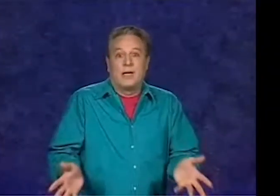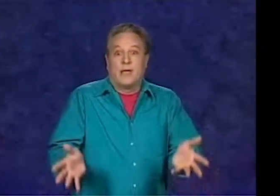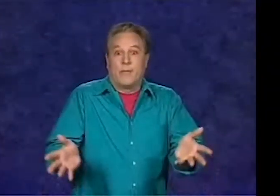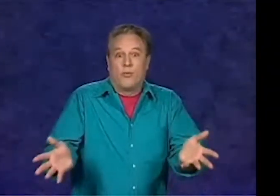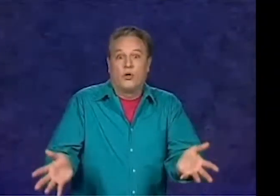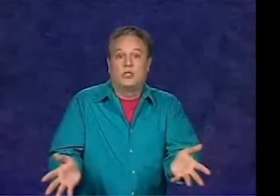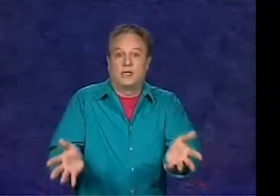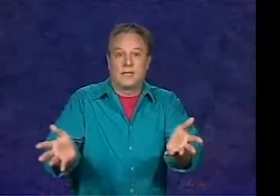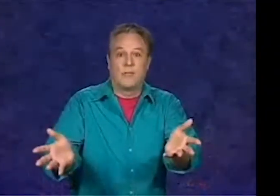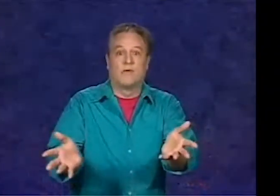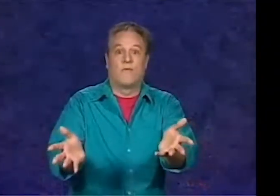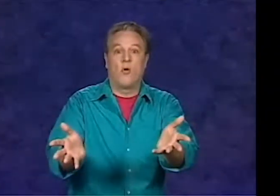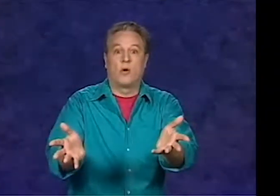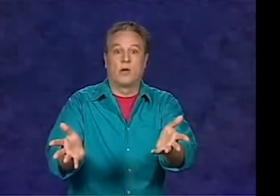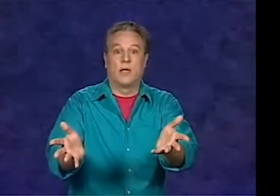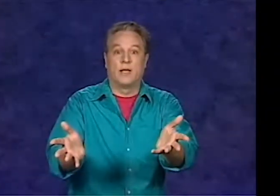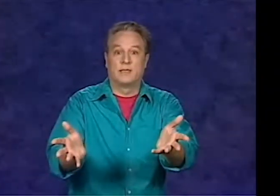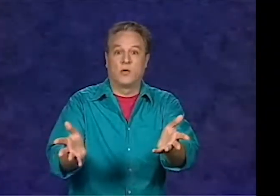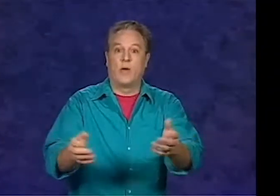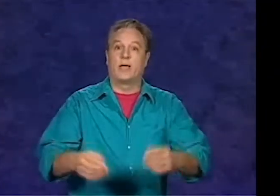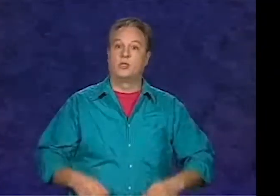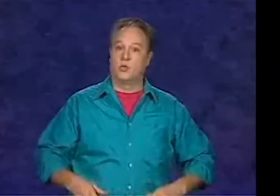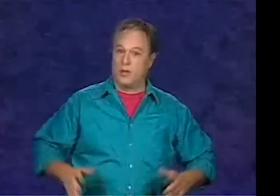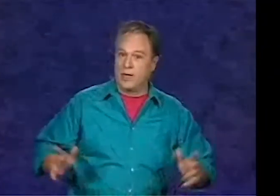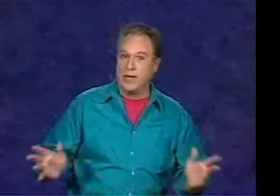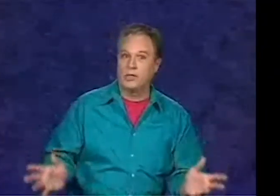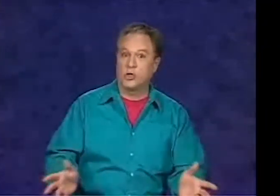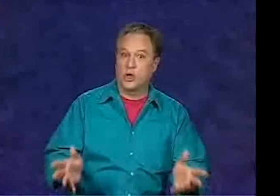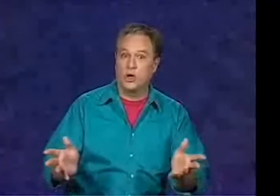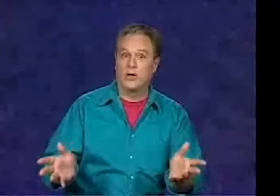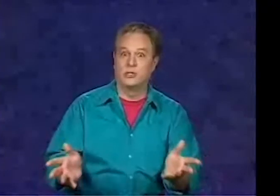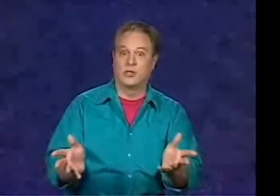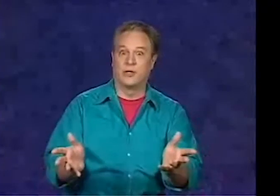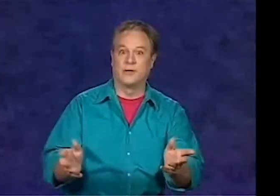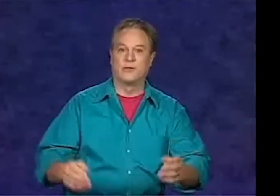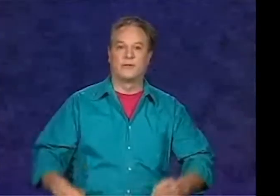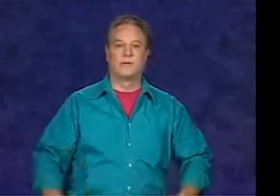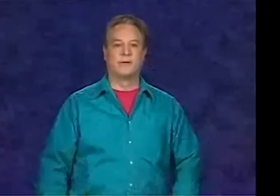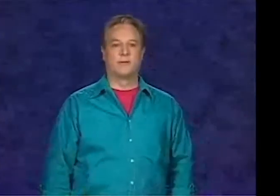Gently pushing someone forward is the way to encourage her.